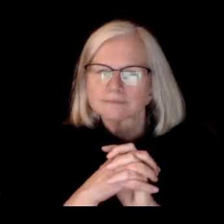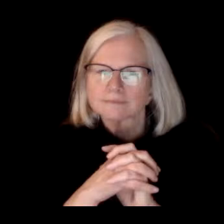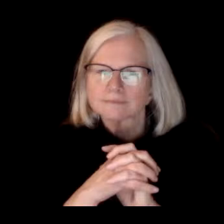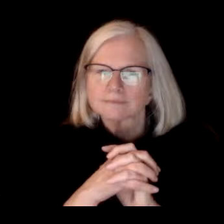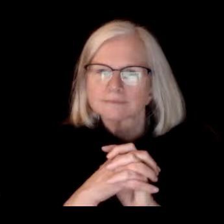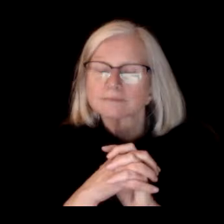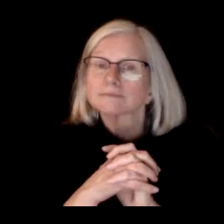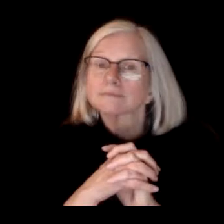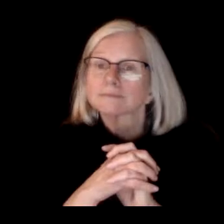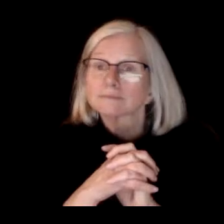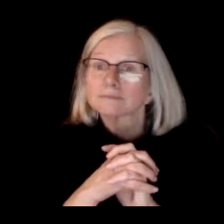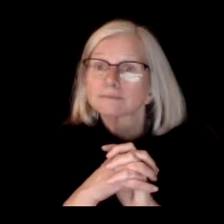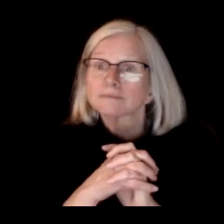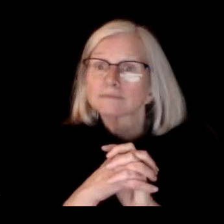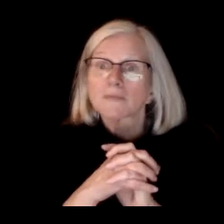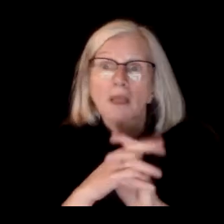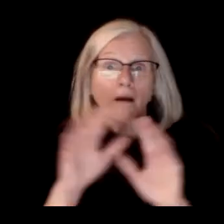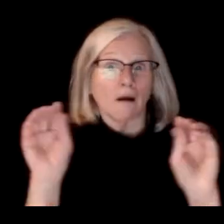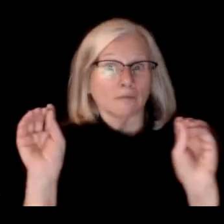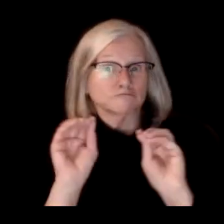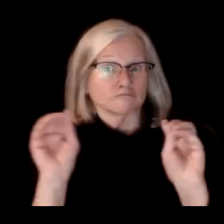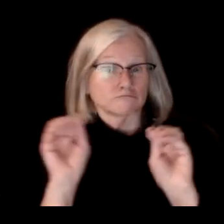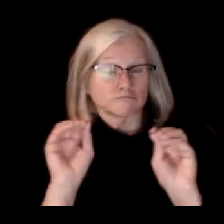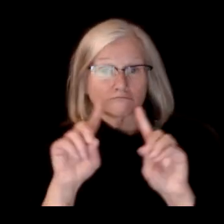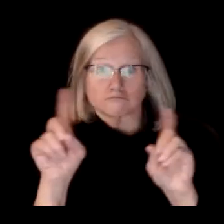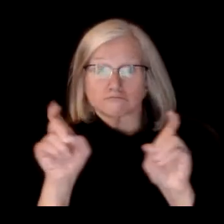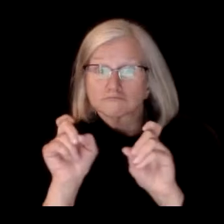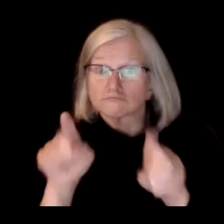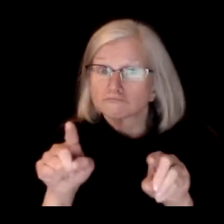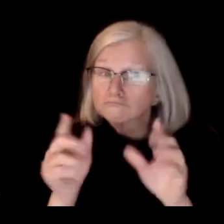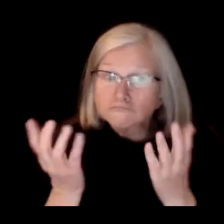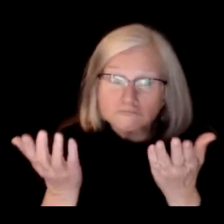There are no questions at this time. Mr. Schomer, you may continue.